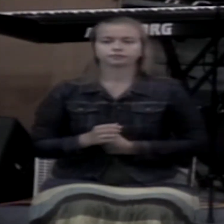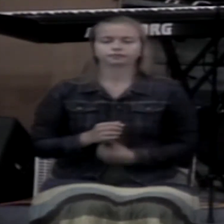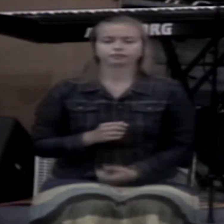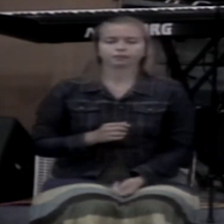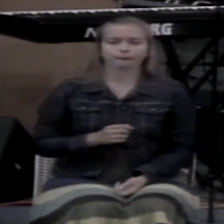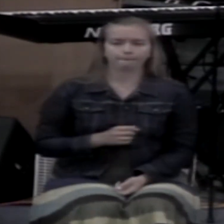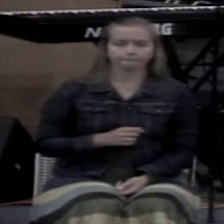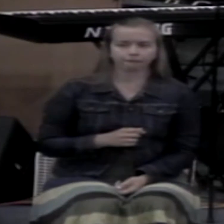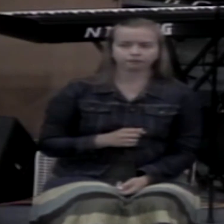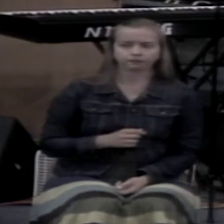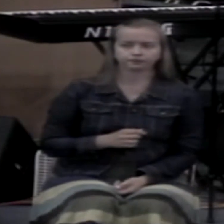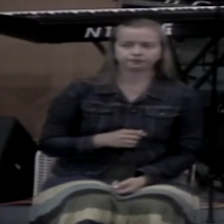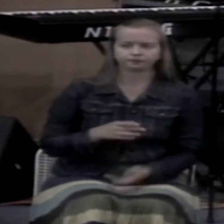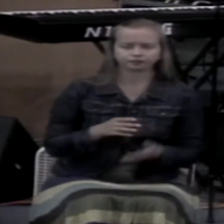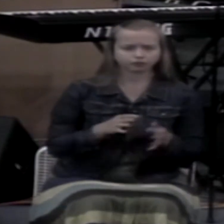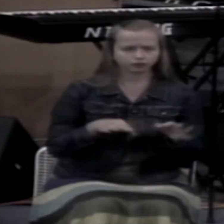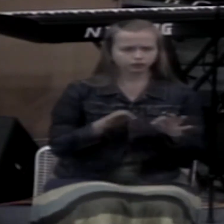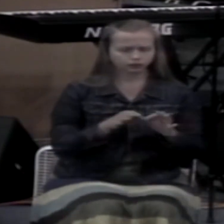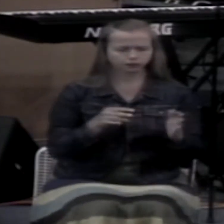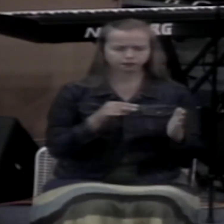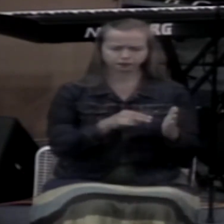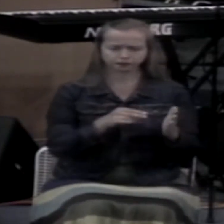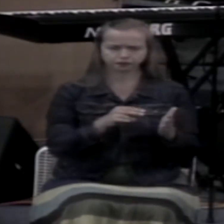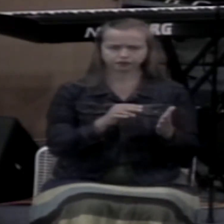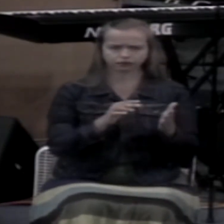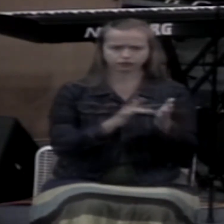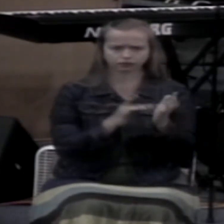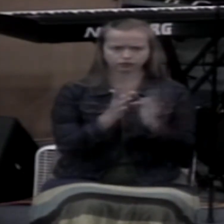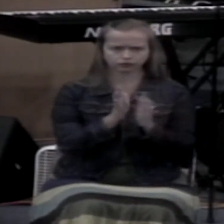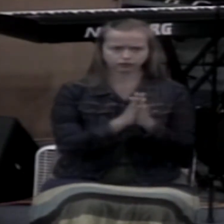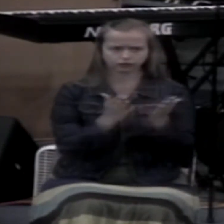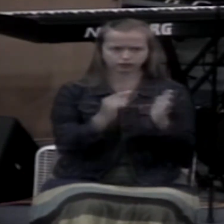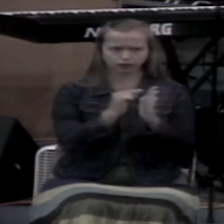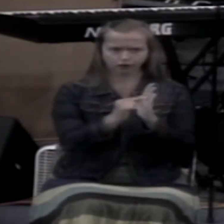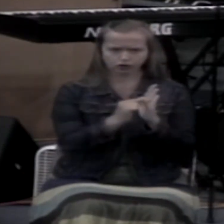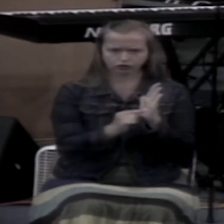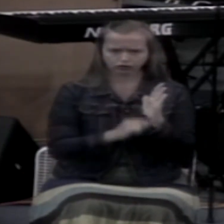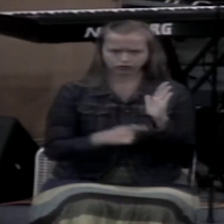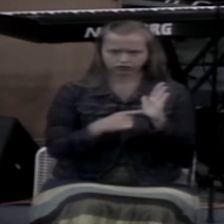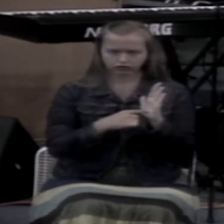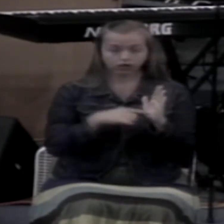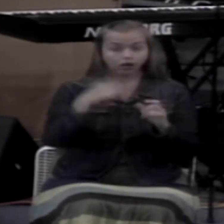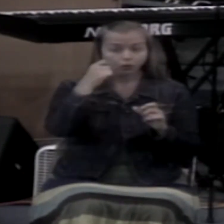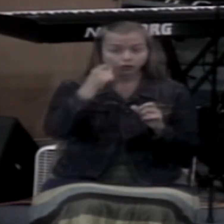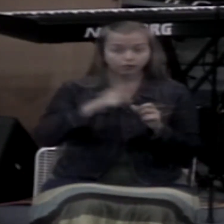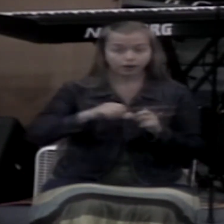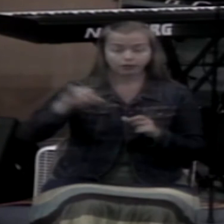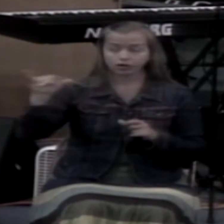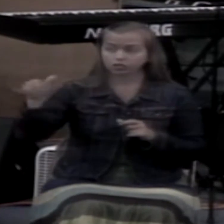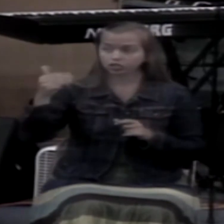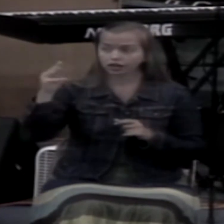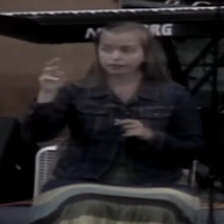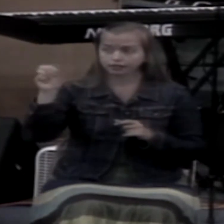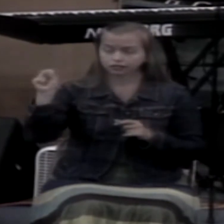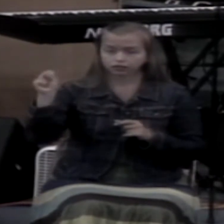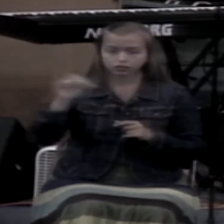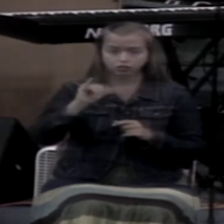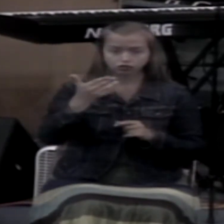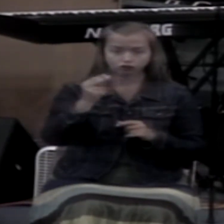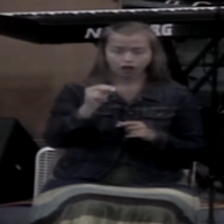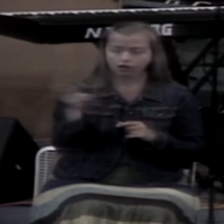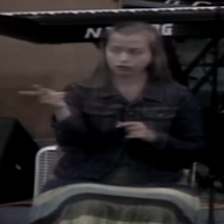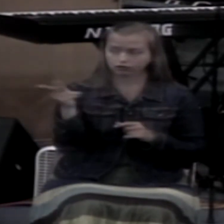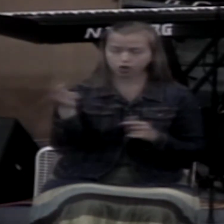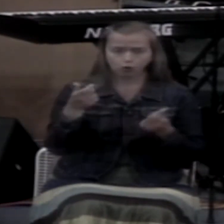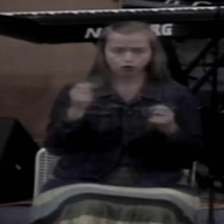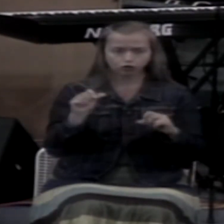Don't you remember when James and John were trying to prepare the way of the Lord for Samaria? And when they